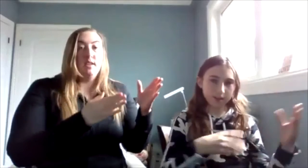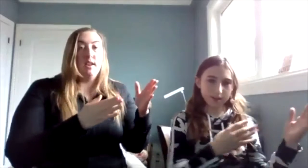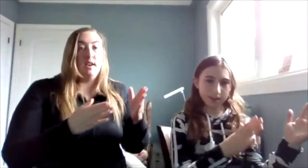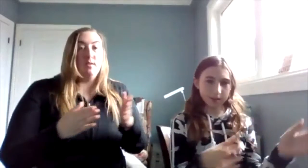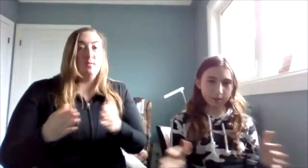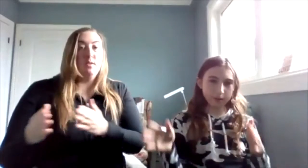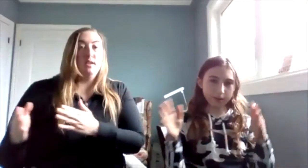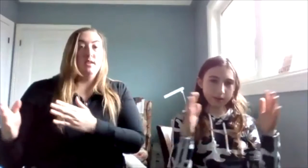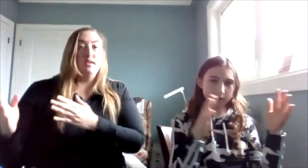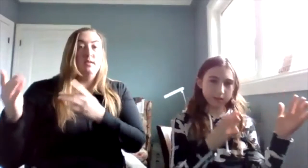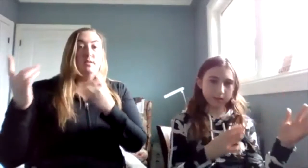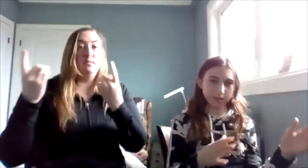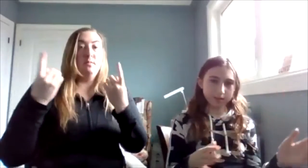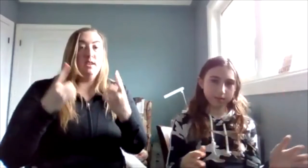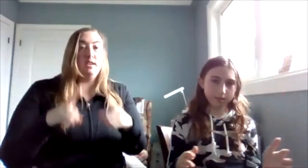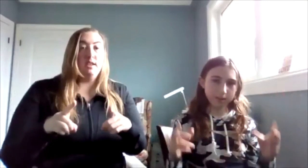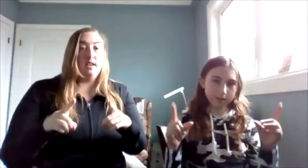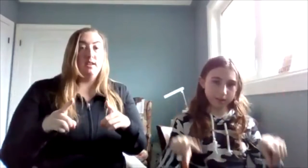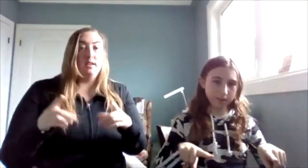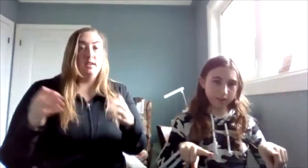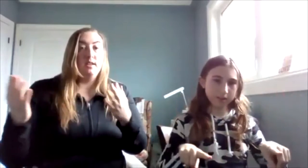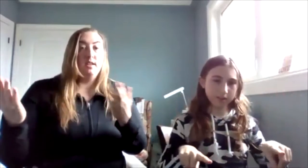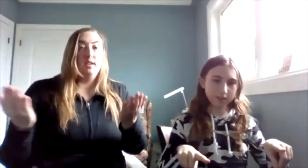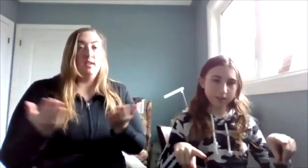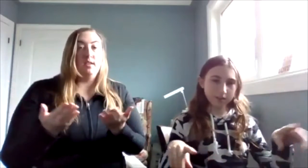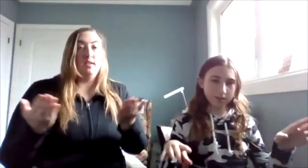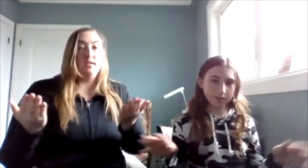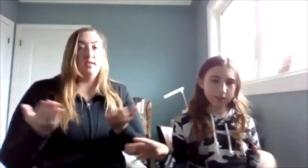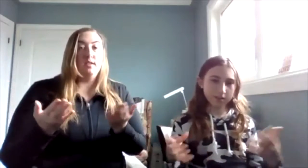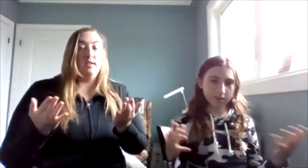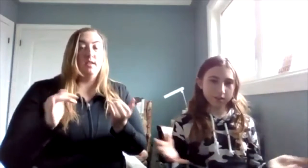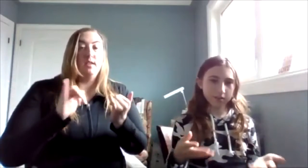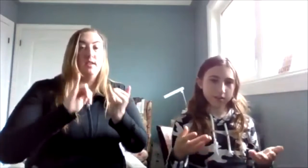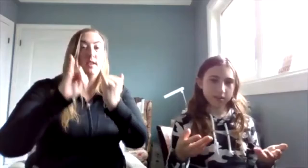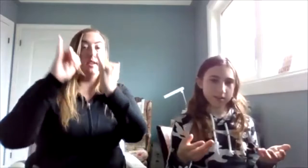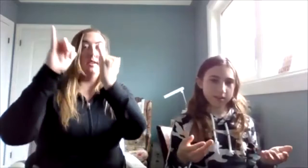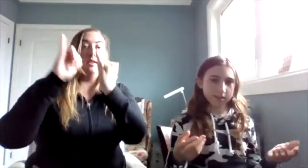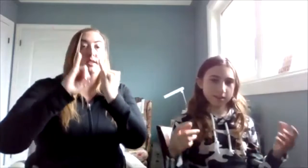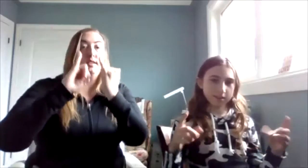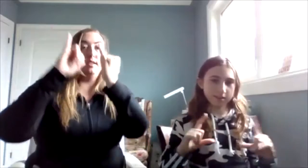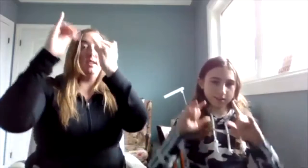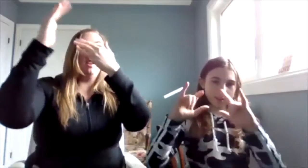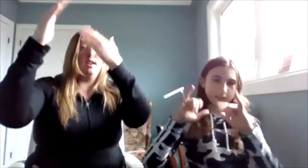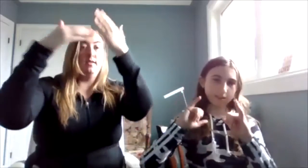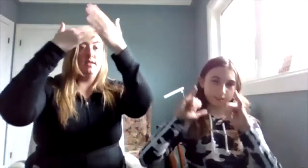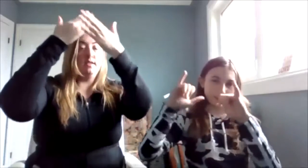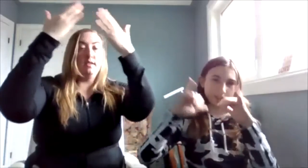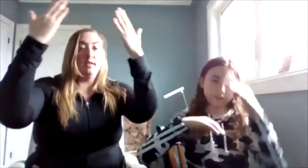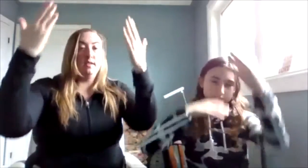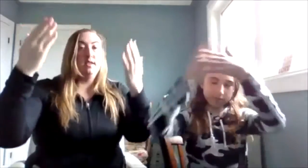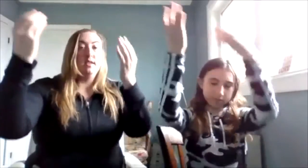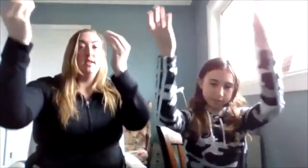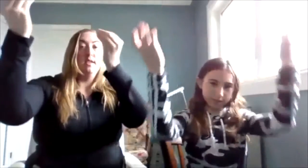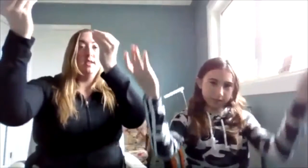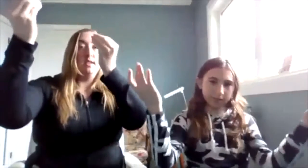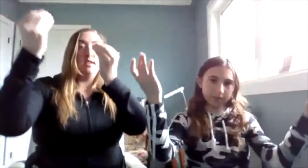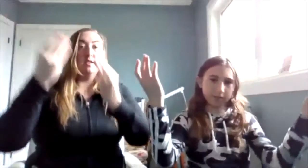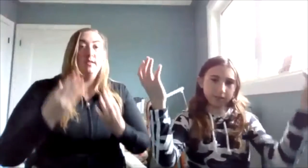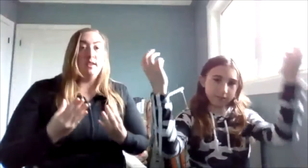thy will be done on earth as it is in heaven. Give